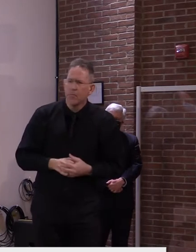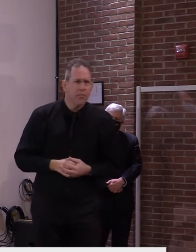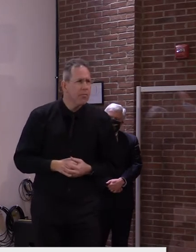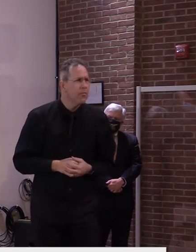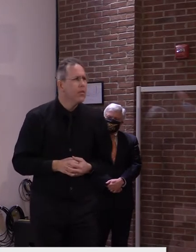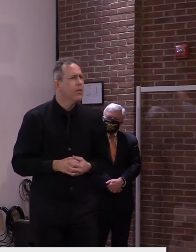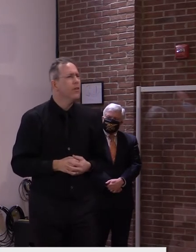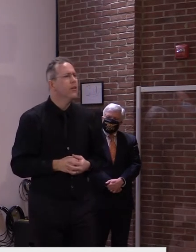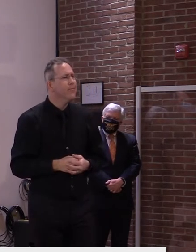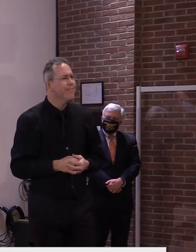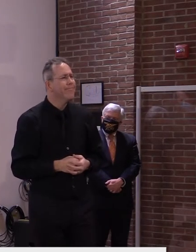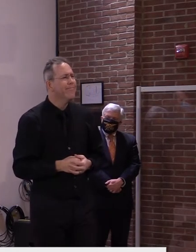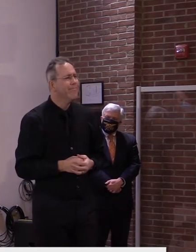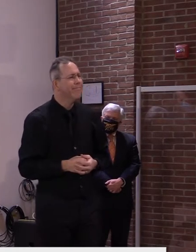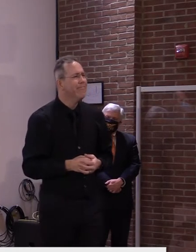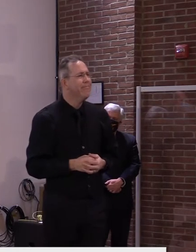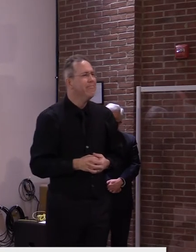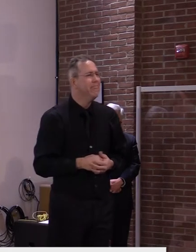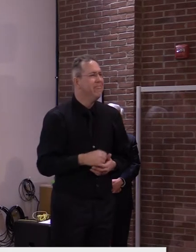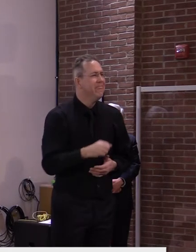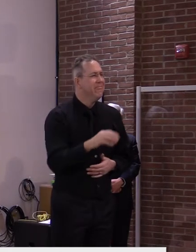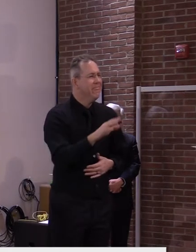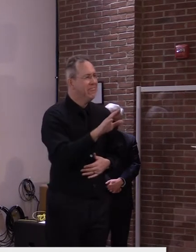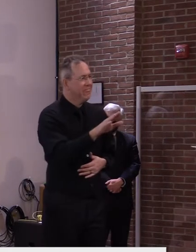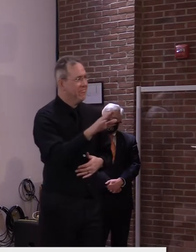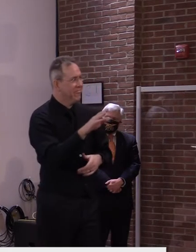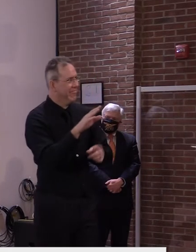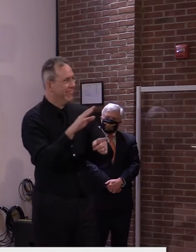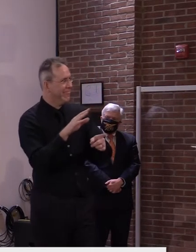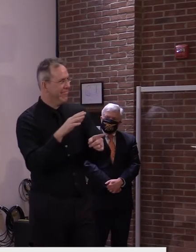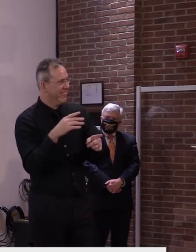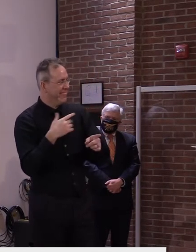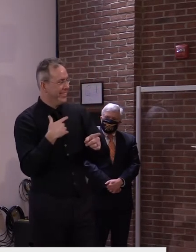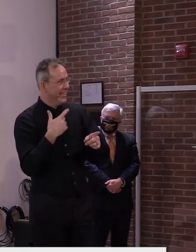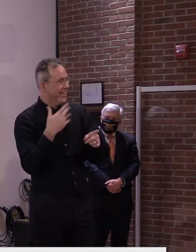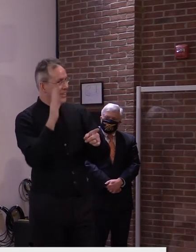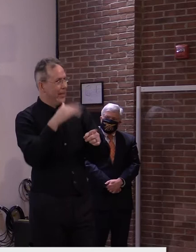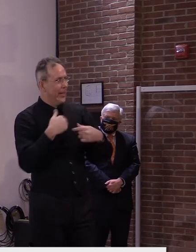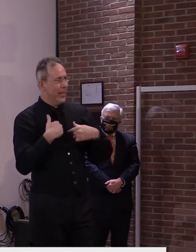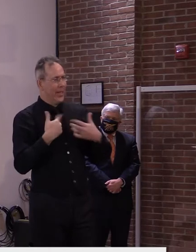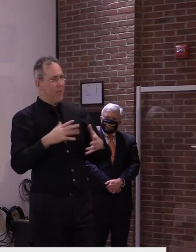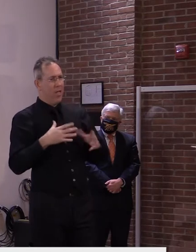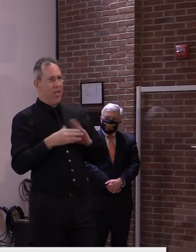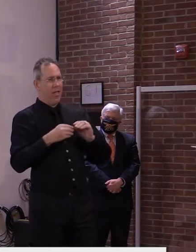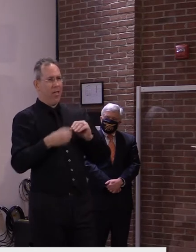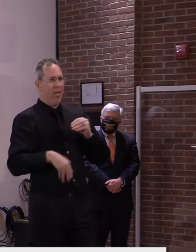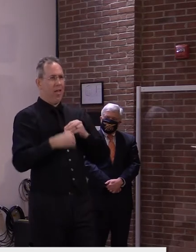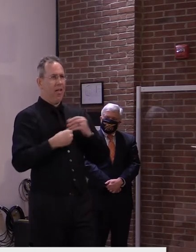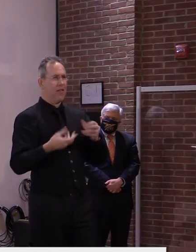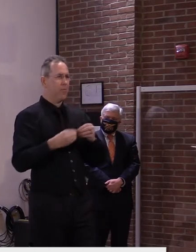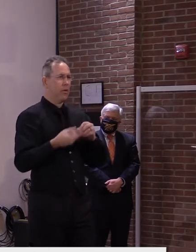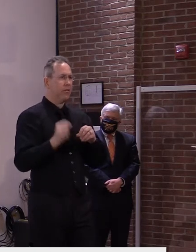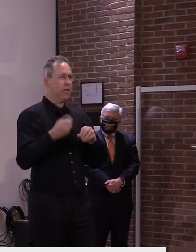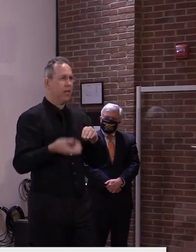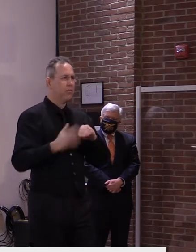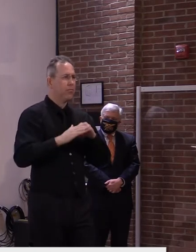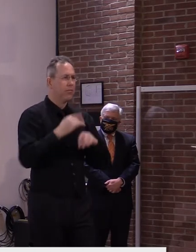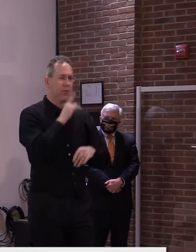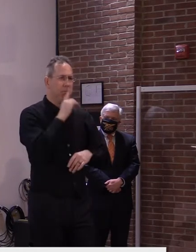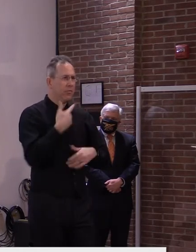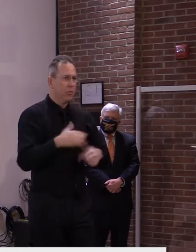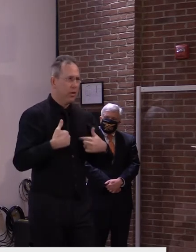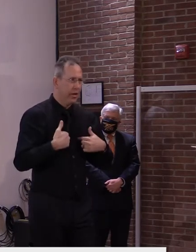been my limitation. I don't think this is the time to increase taxes on anyone. I'm happy to have the conversation